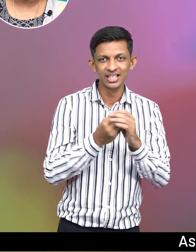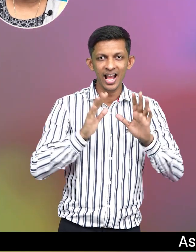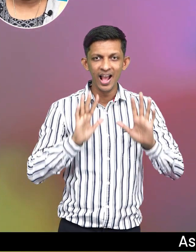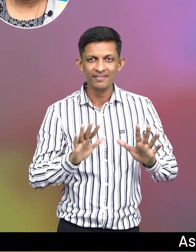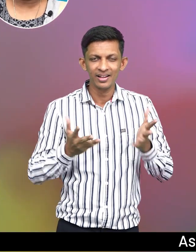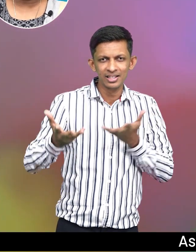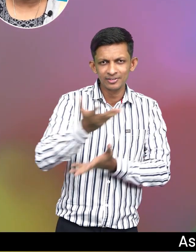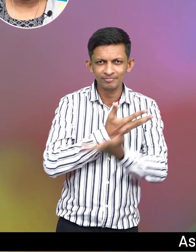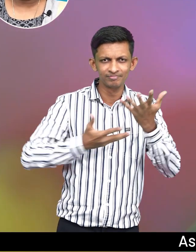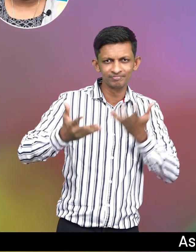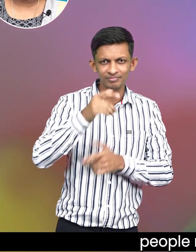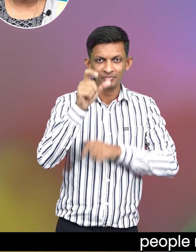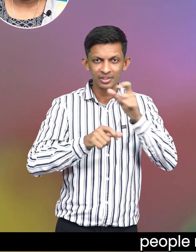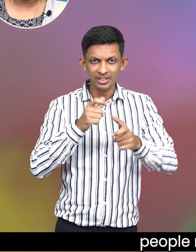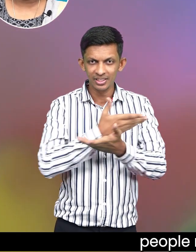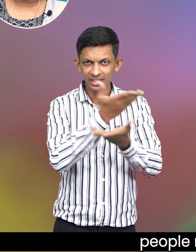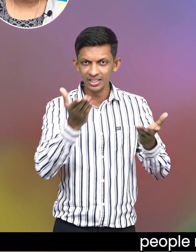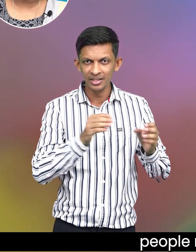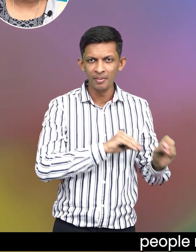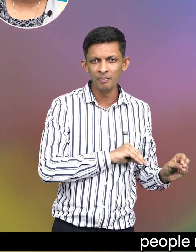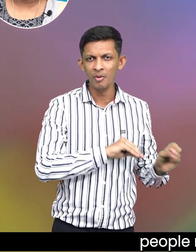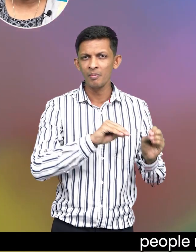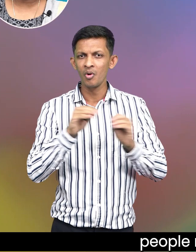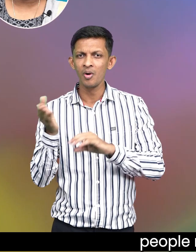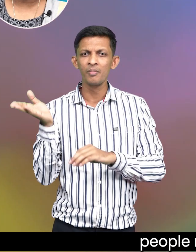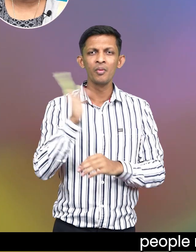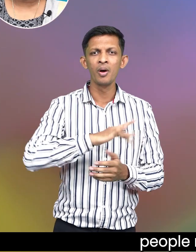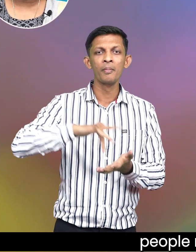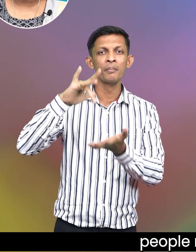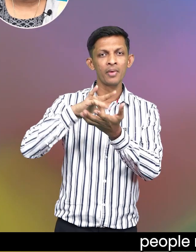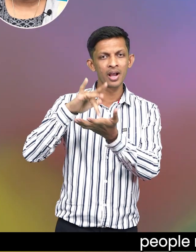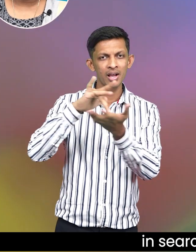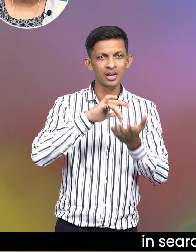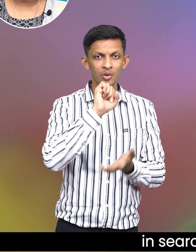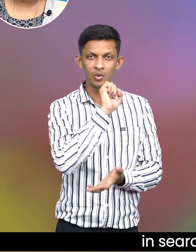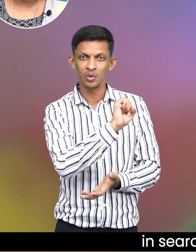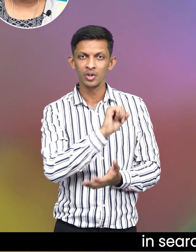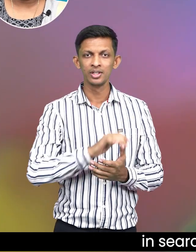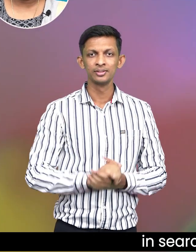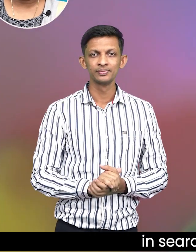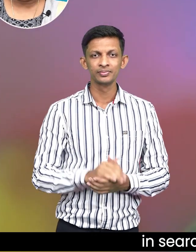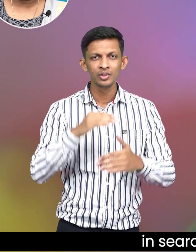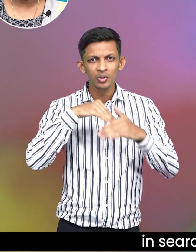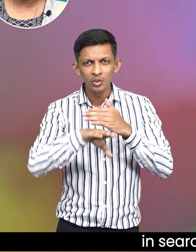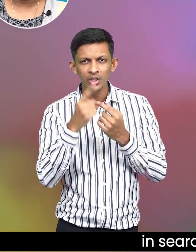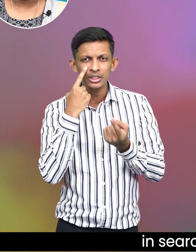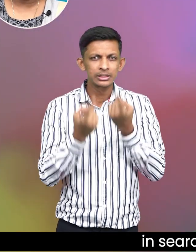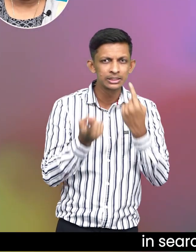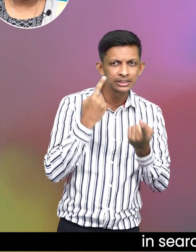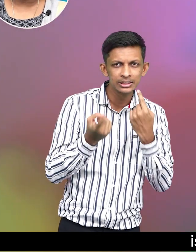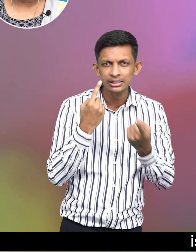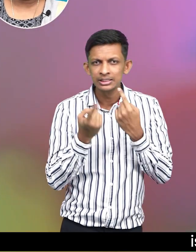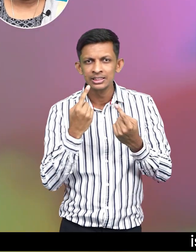As we have discussed, people moving from their places in search of better